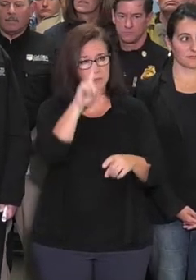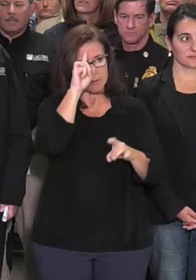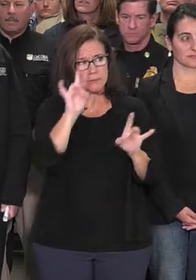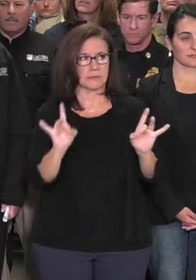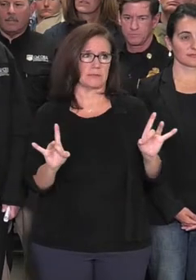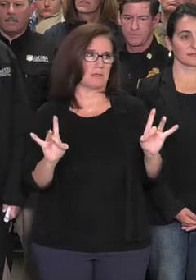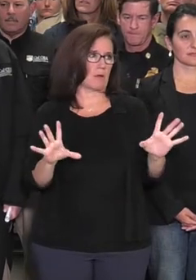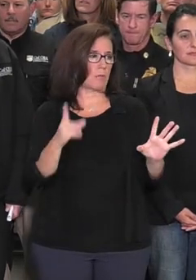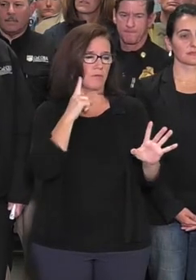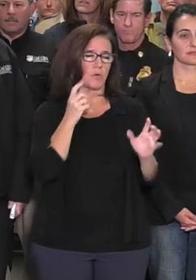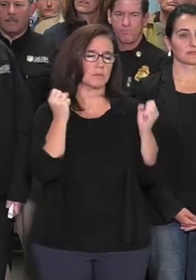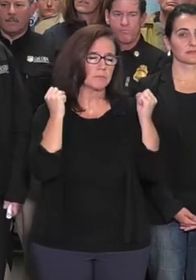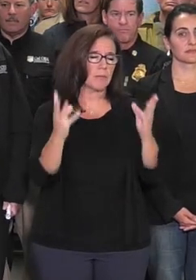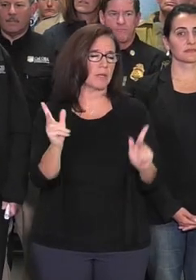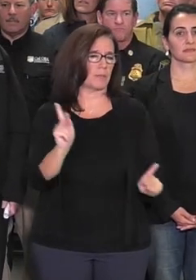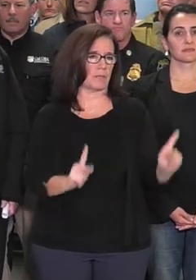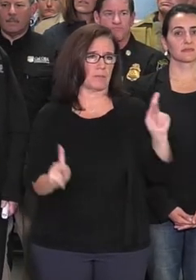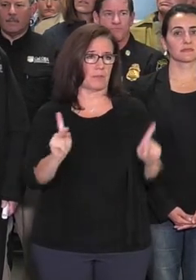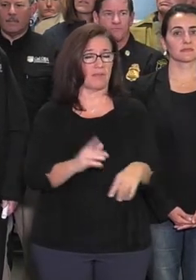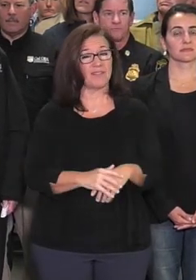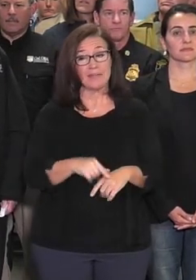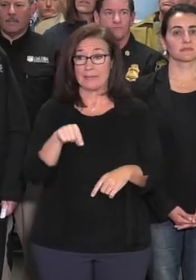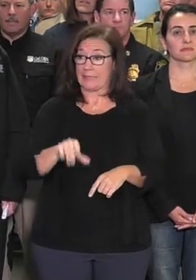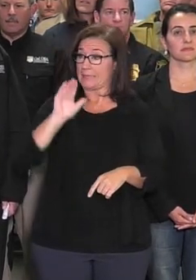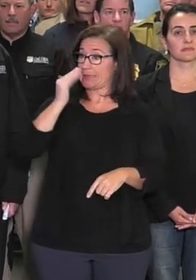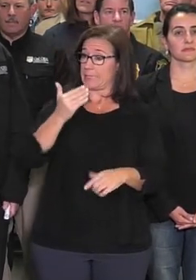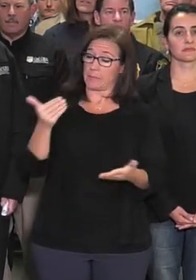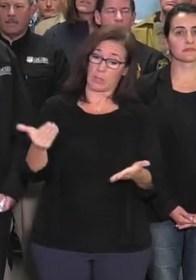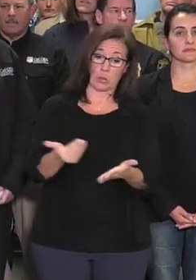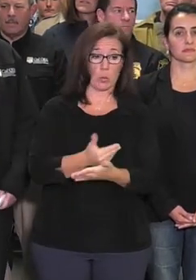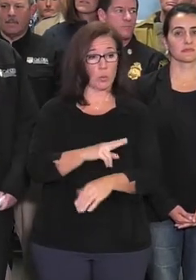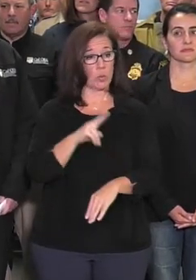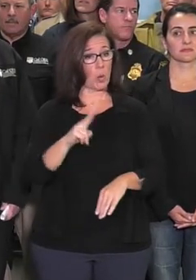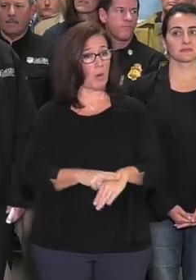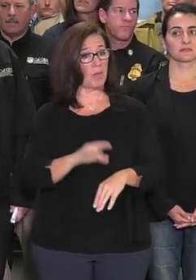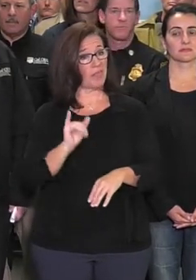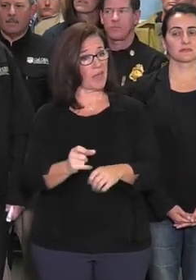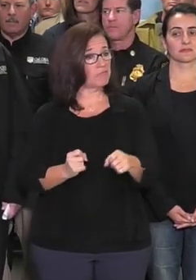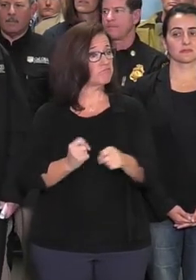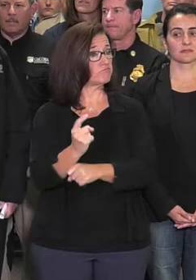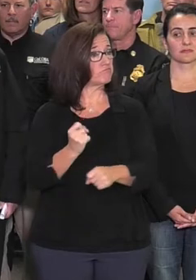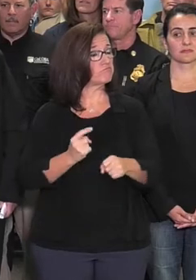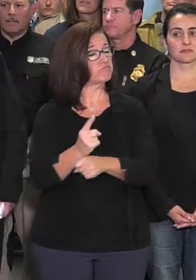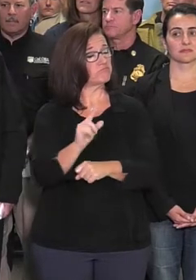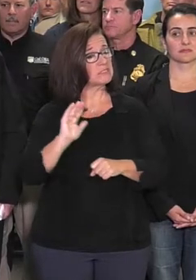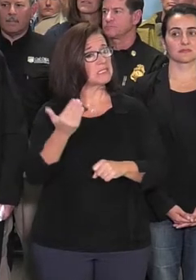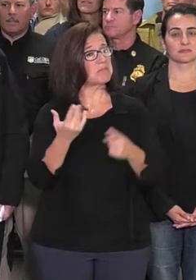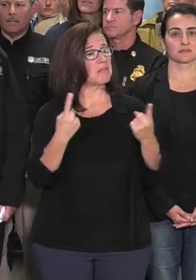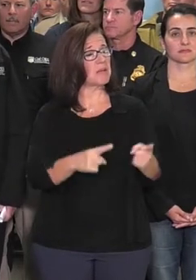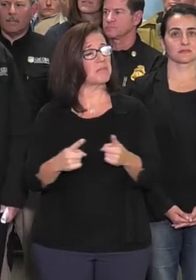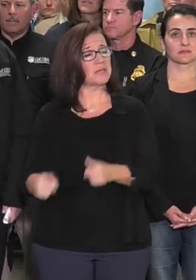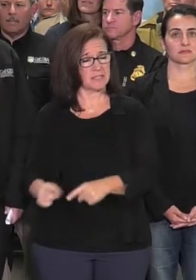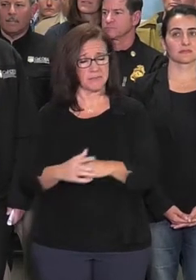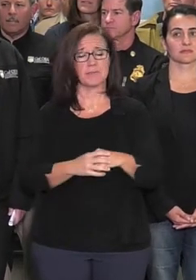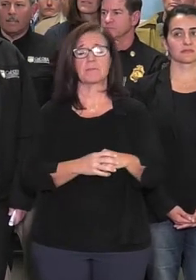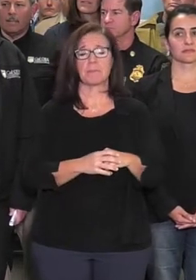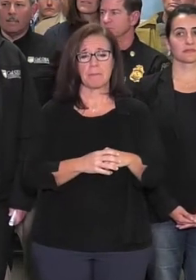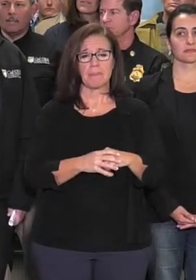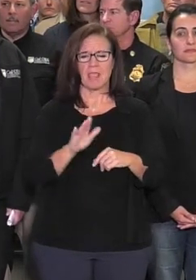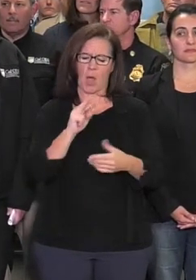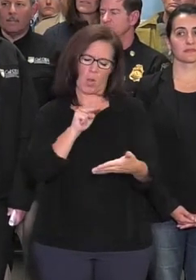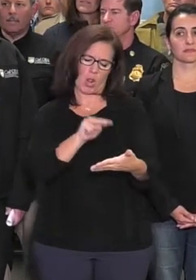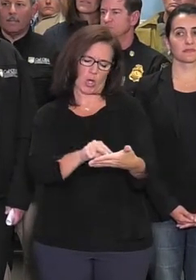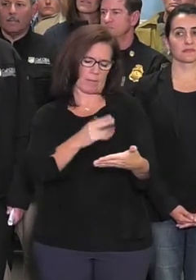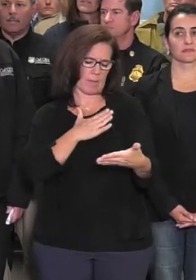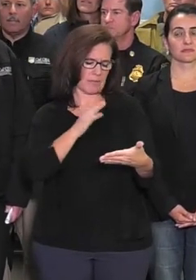many people. So this is kind of the new normal. I was just looking at my cell phone before I talked, looking